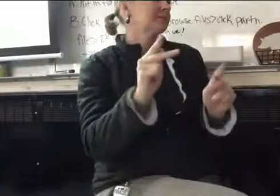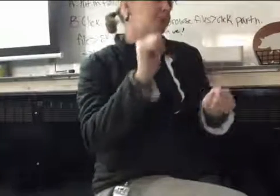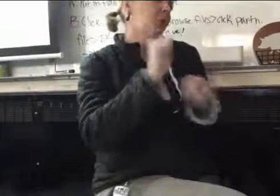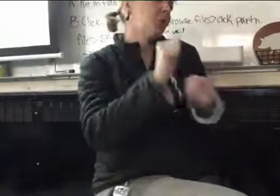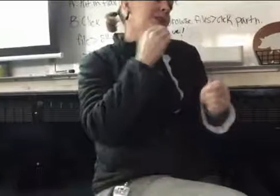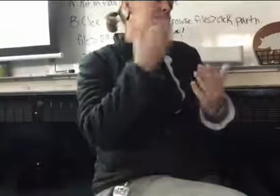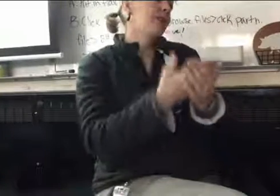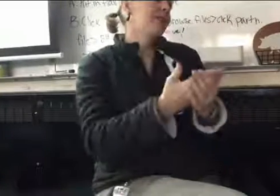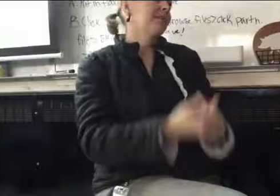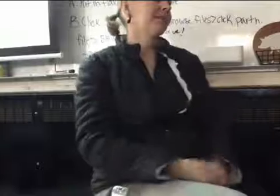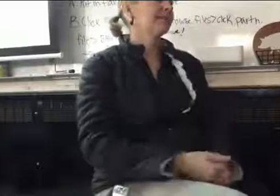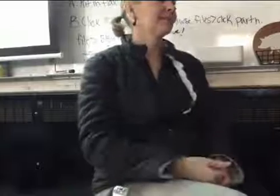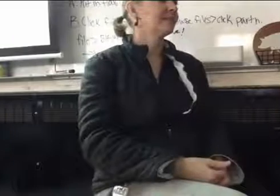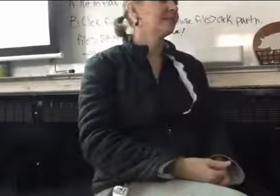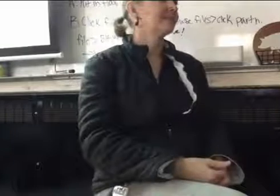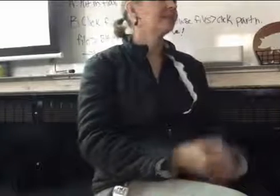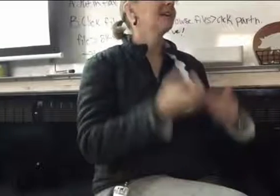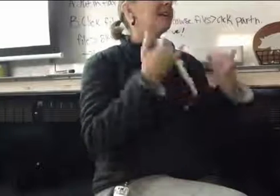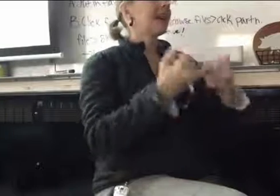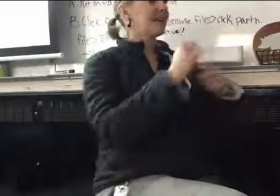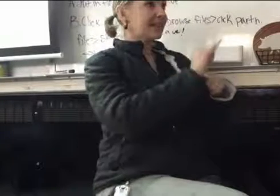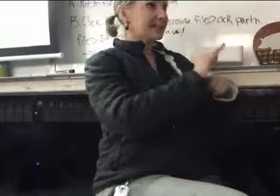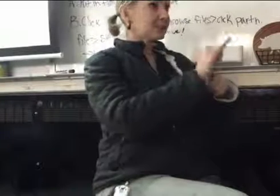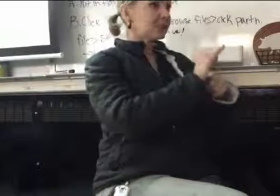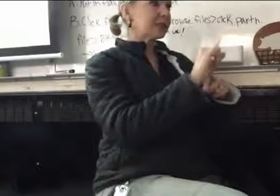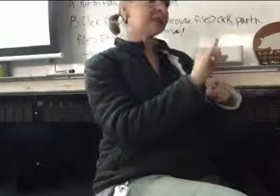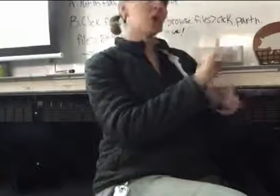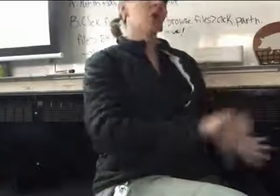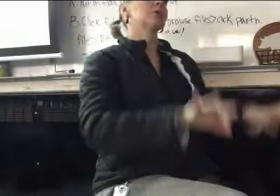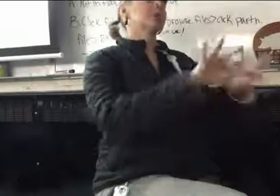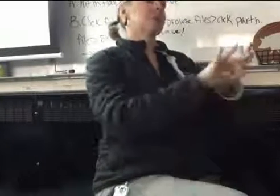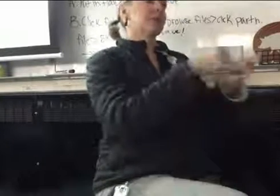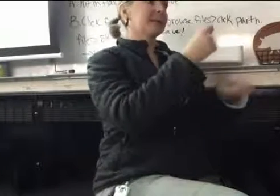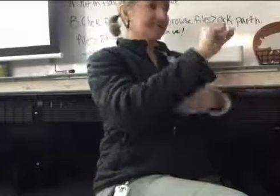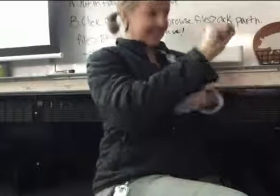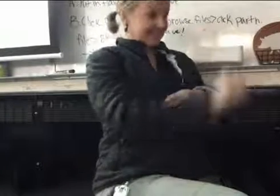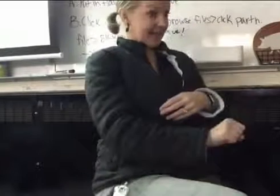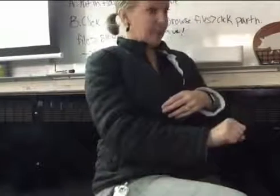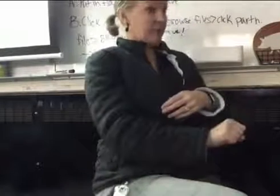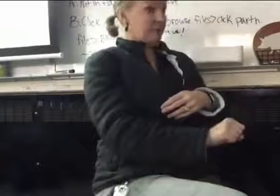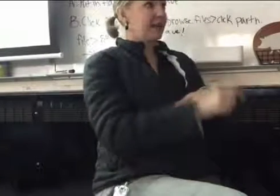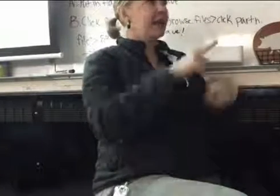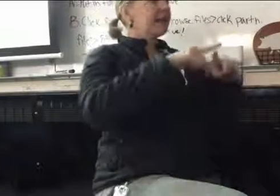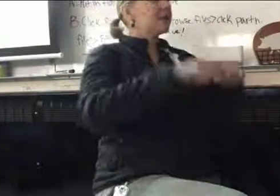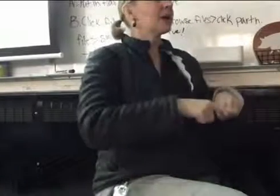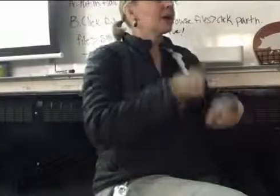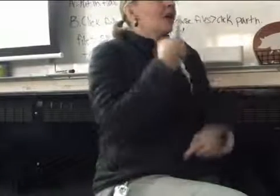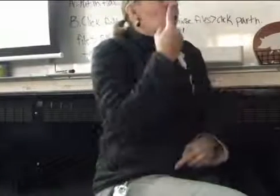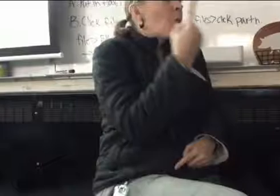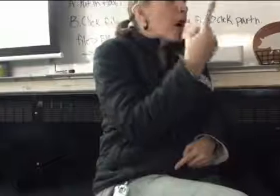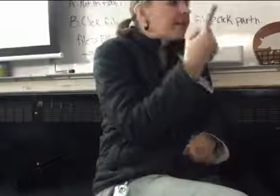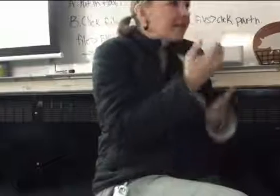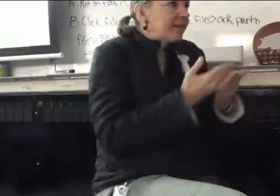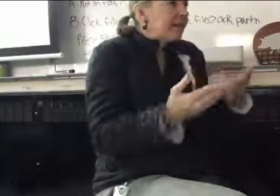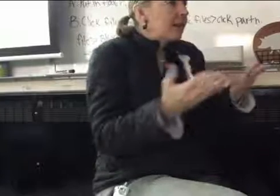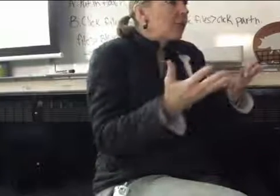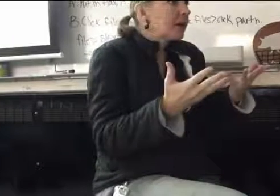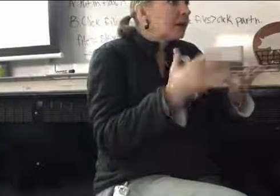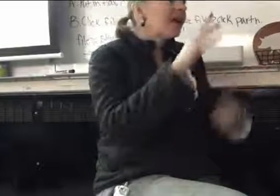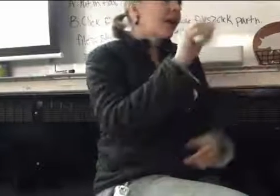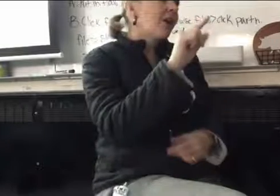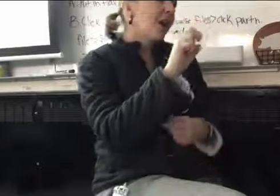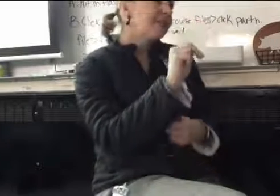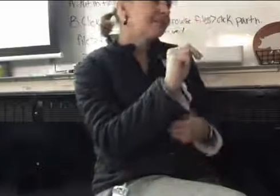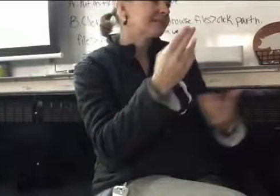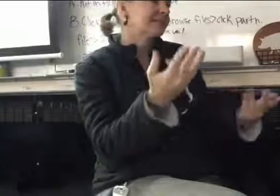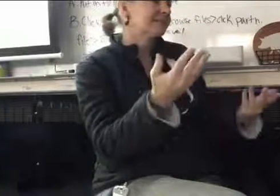really well. Now, the industry is very important because in the South, they rely on one single industry, and what's that?